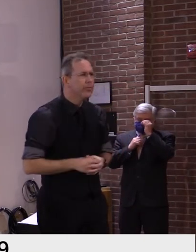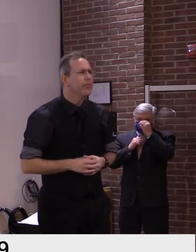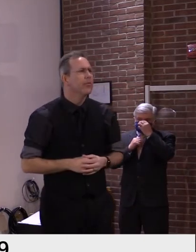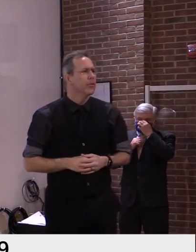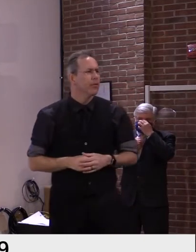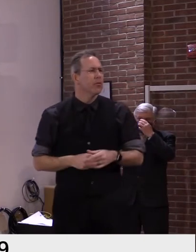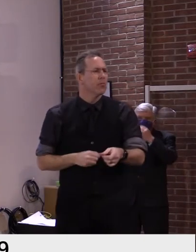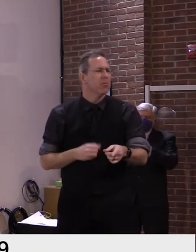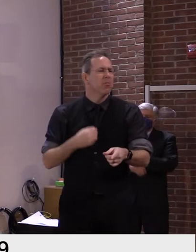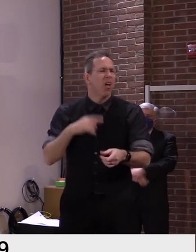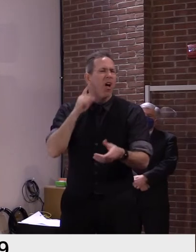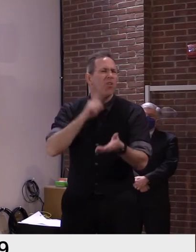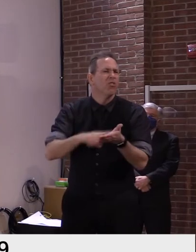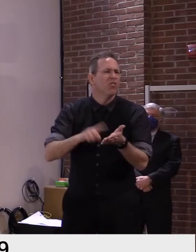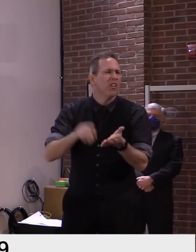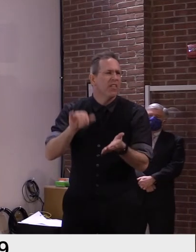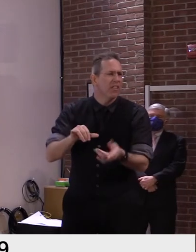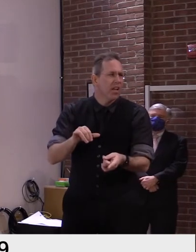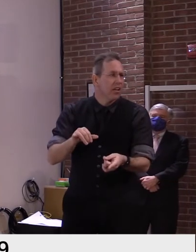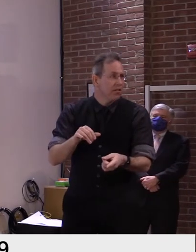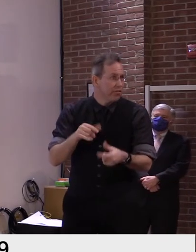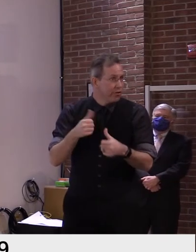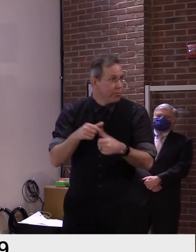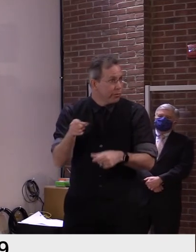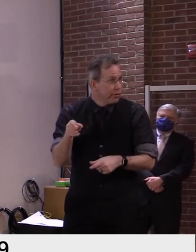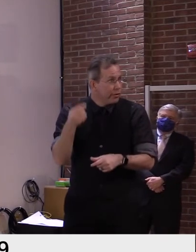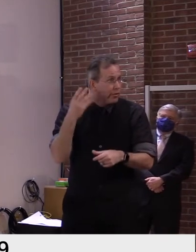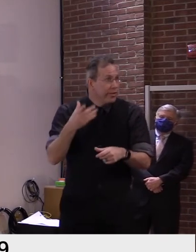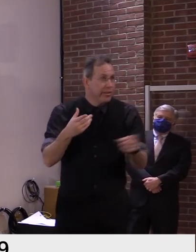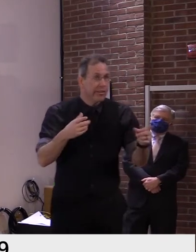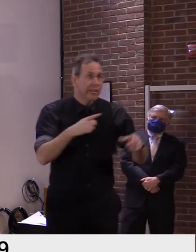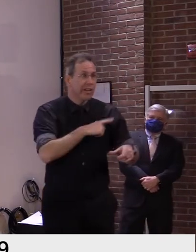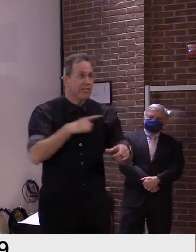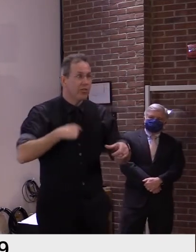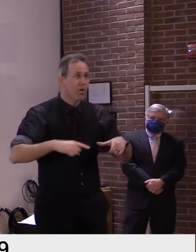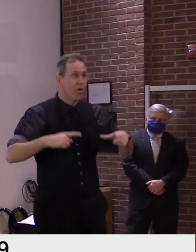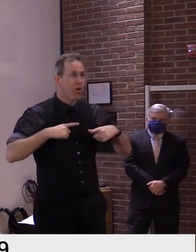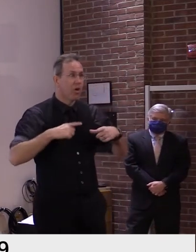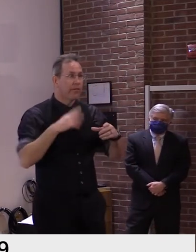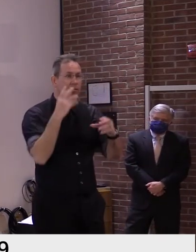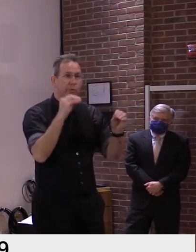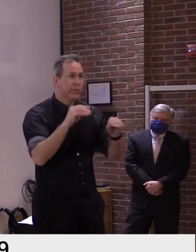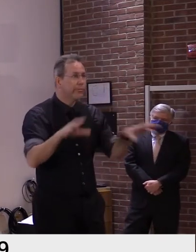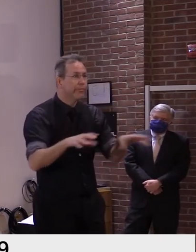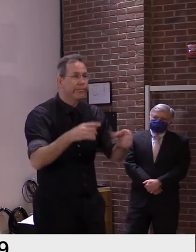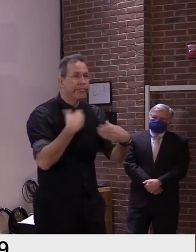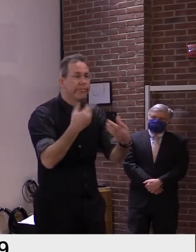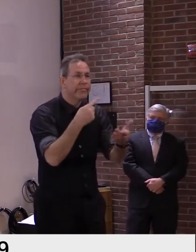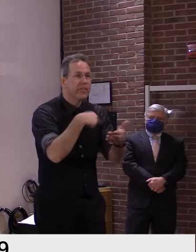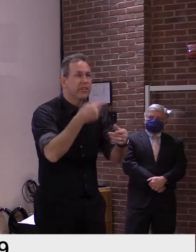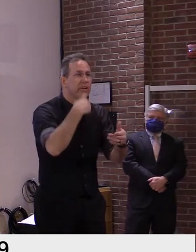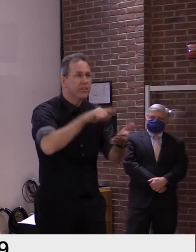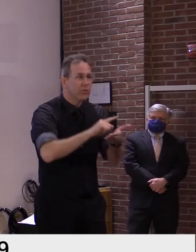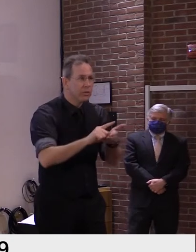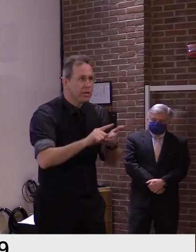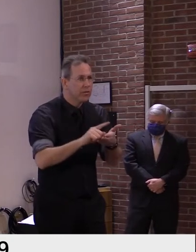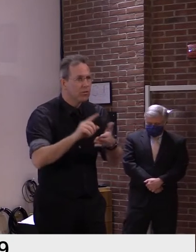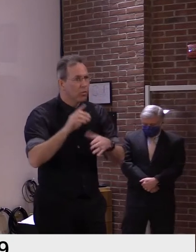well, so there won't be any action taken on that until next week. So that'll be the first we hear back from